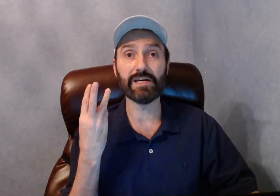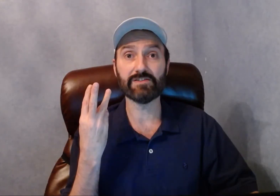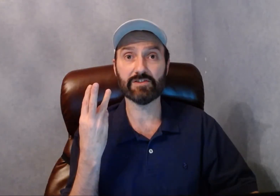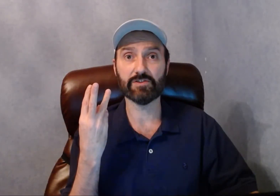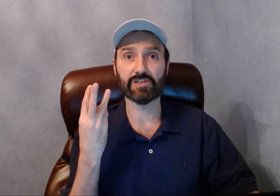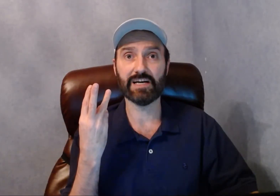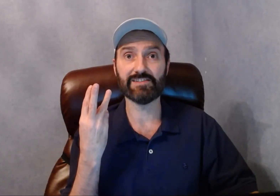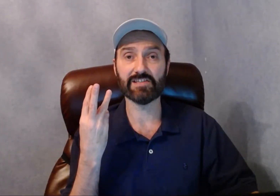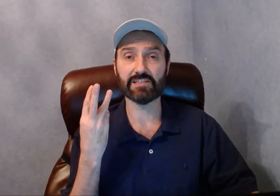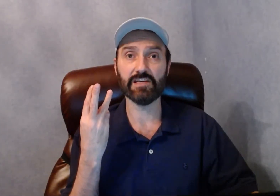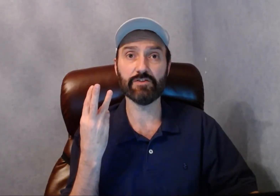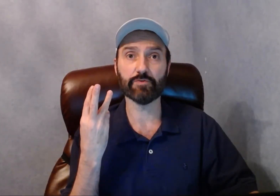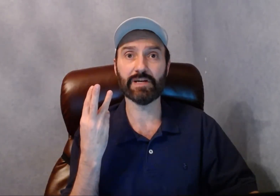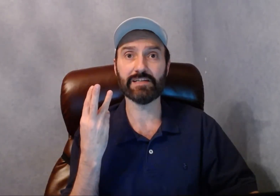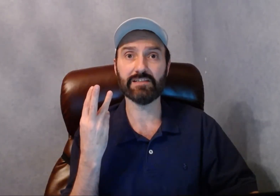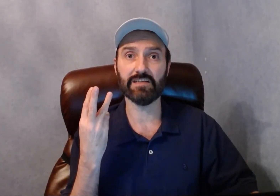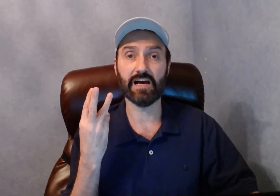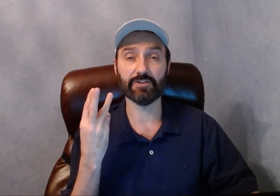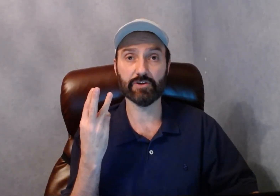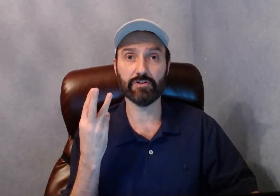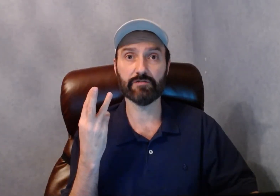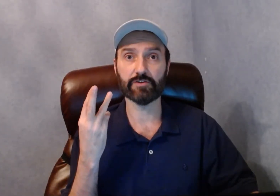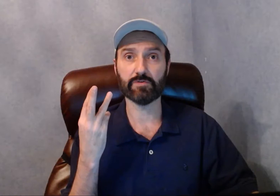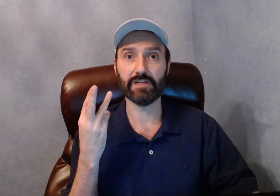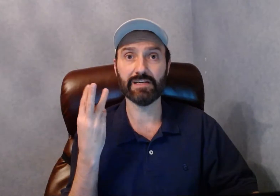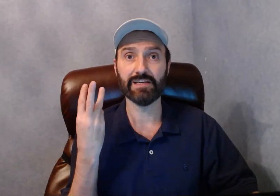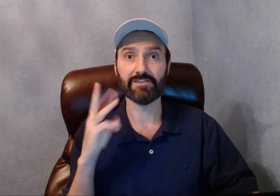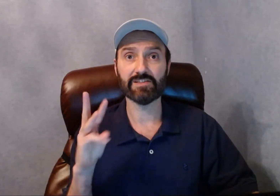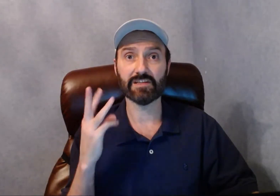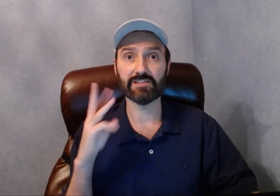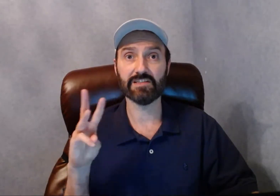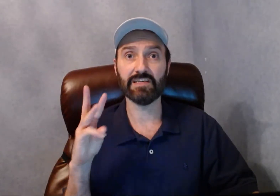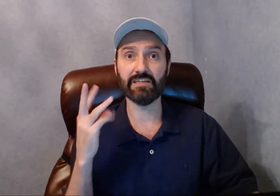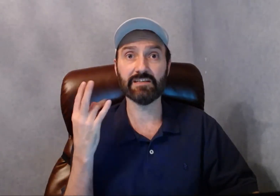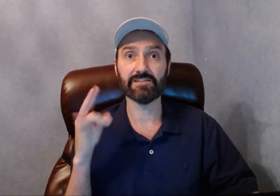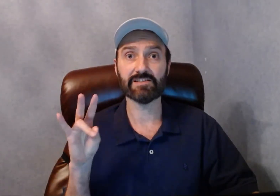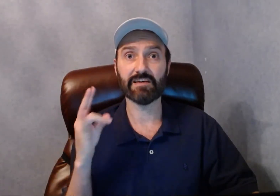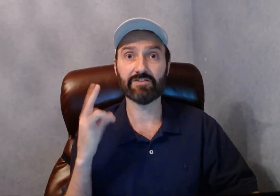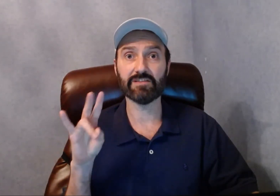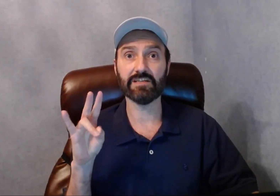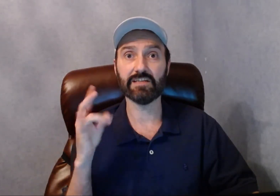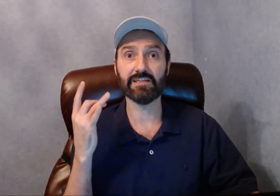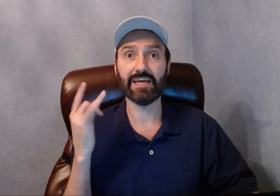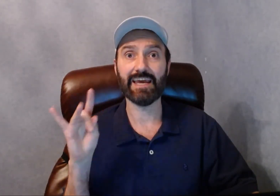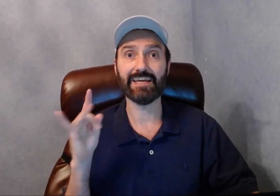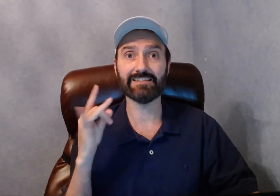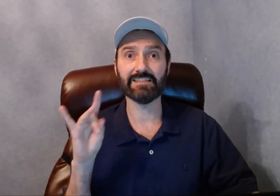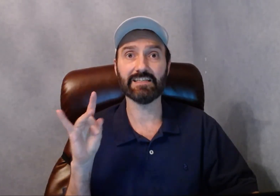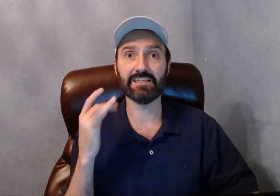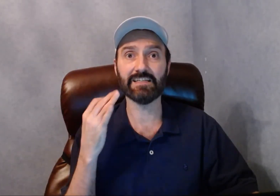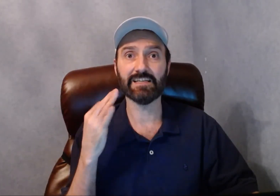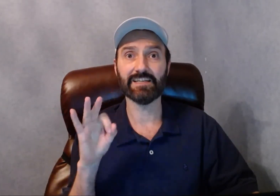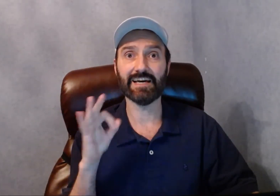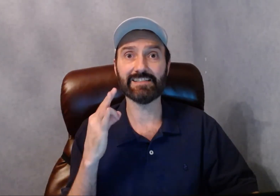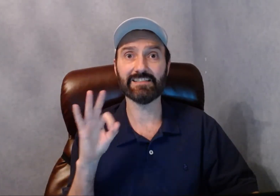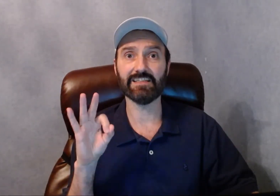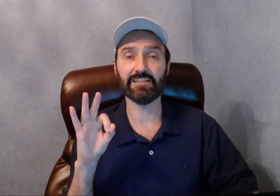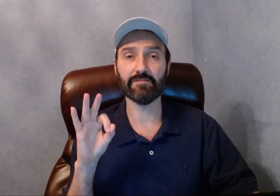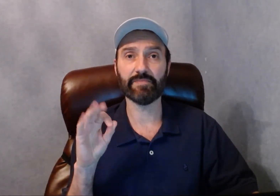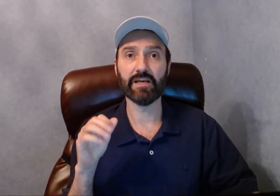to sign 16 through 19. I'll show you the first way. 16, 17, 18, 19. Then